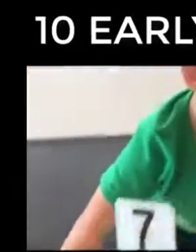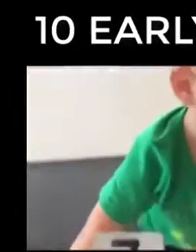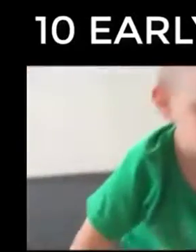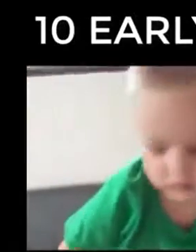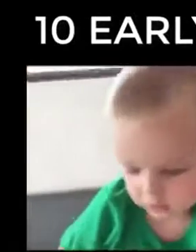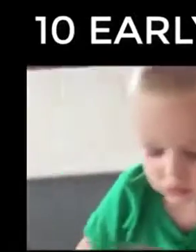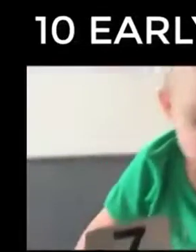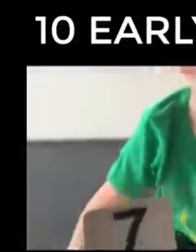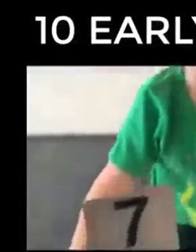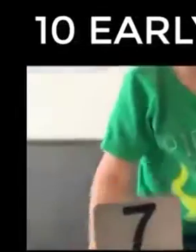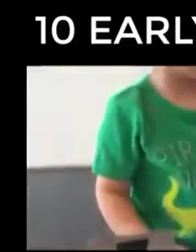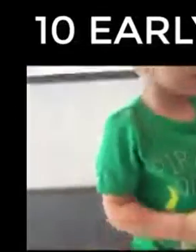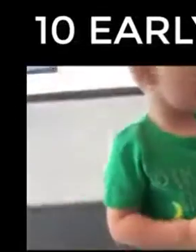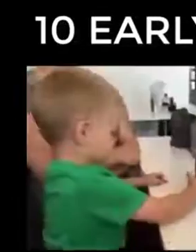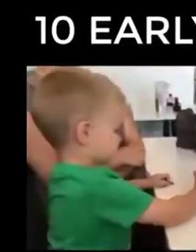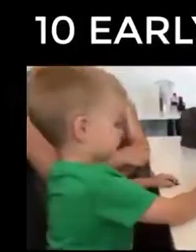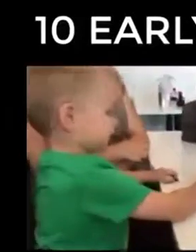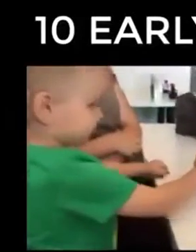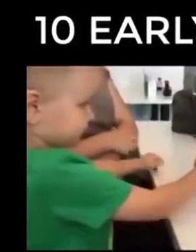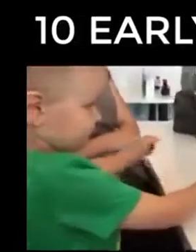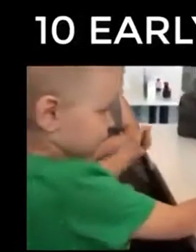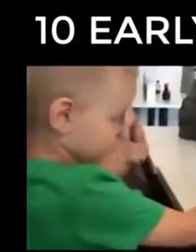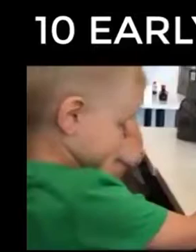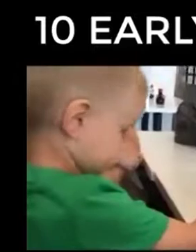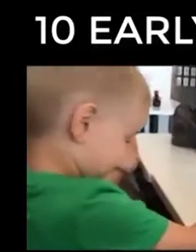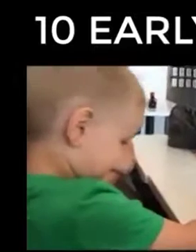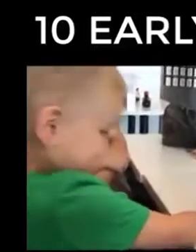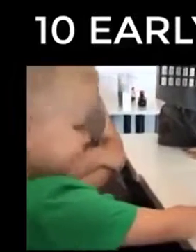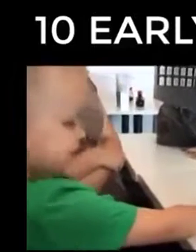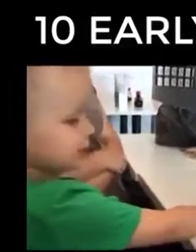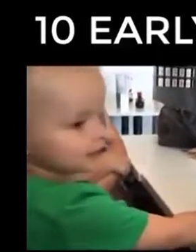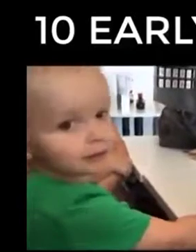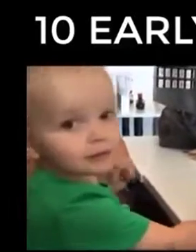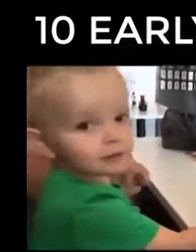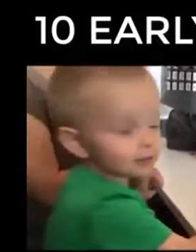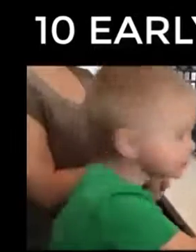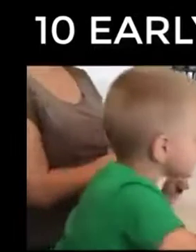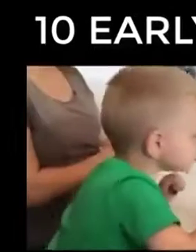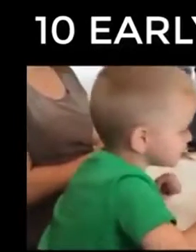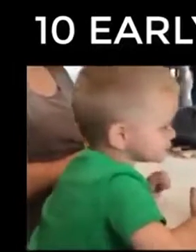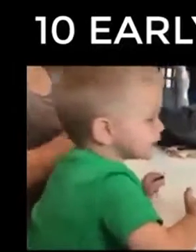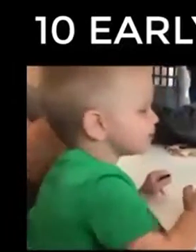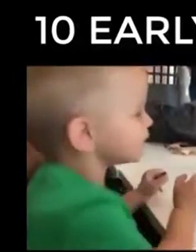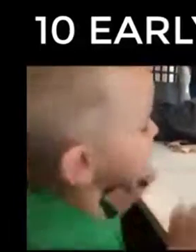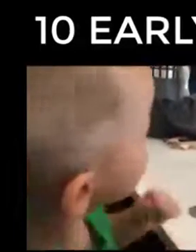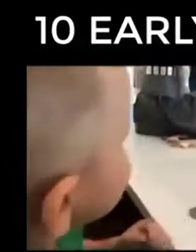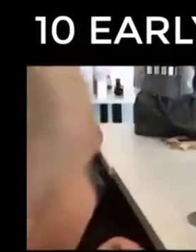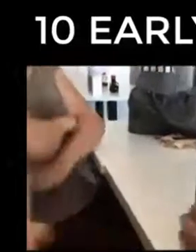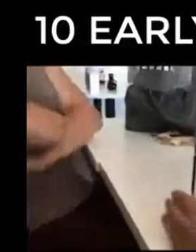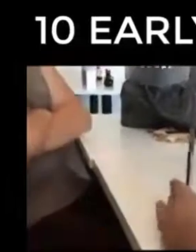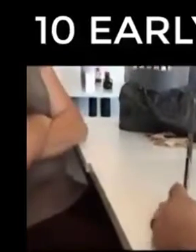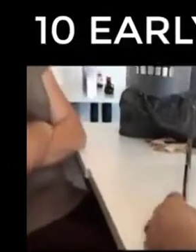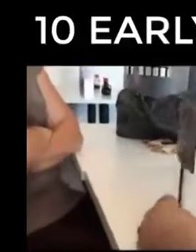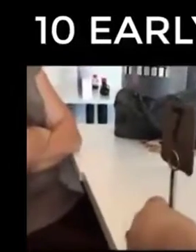If your child is 4 or 5 and is still not using basic sentences, there is a great cause for concern. Also, echoing words, or